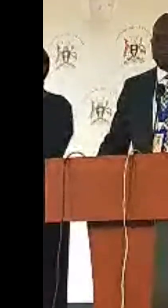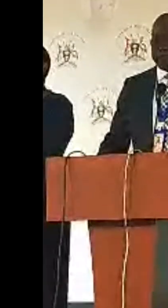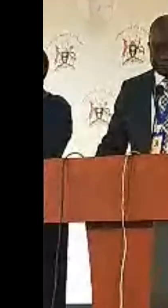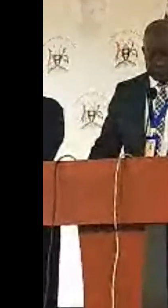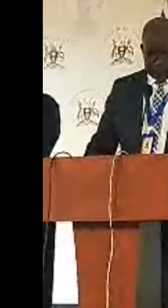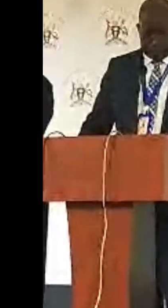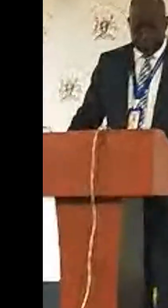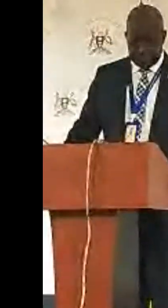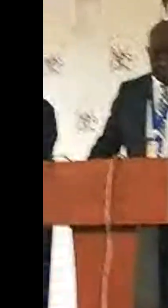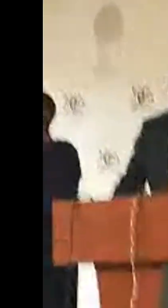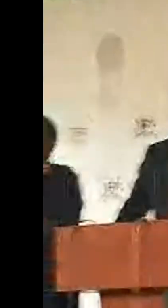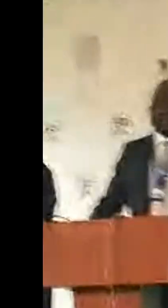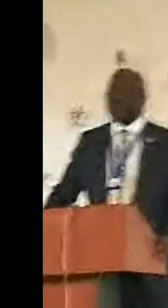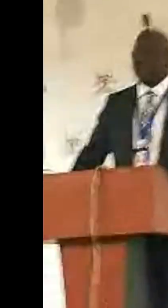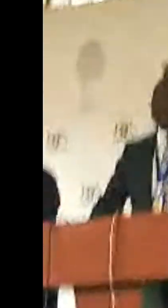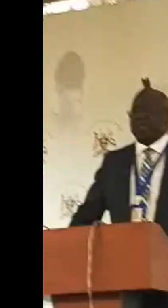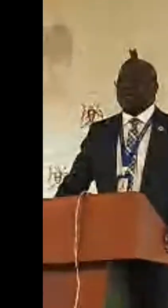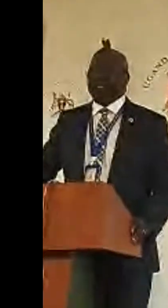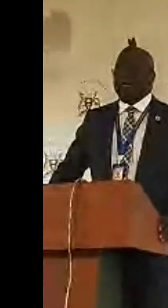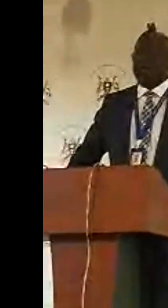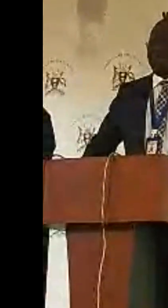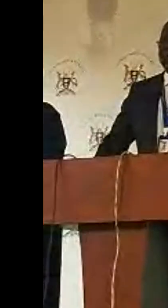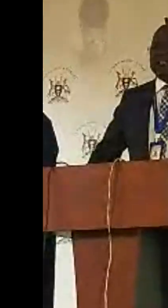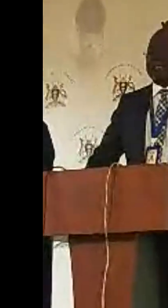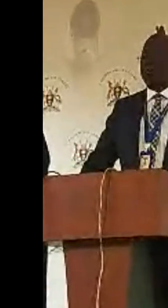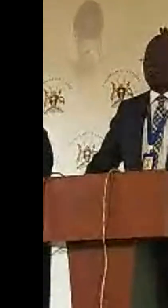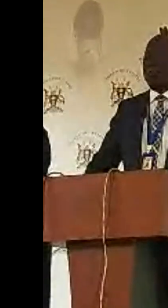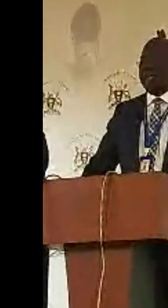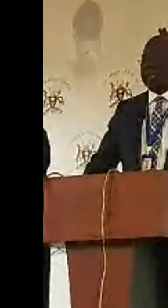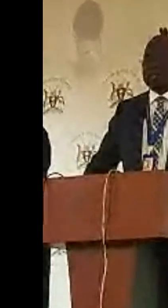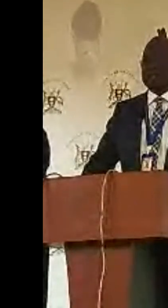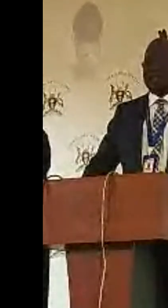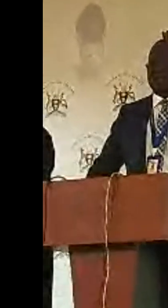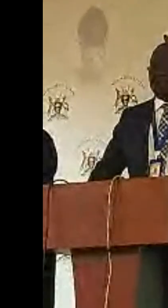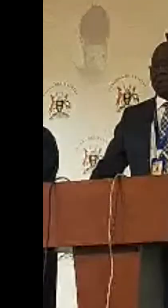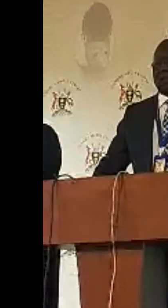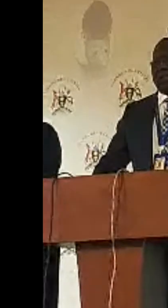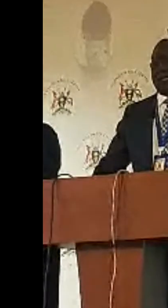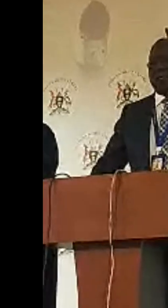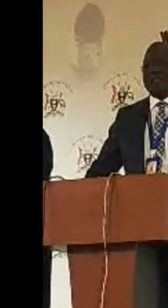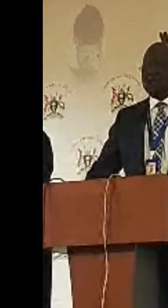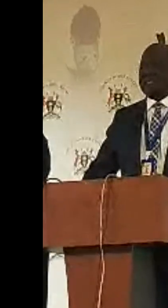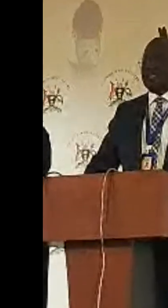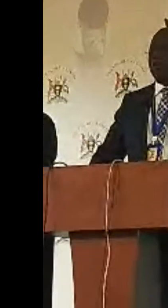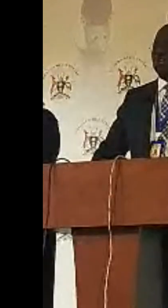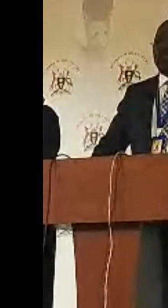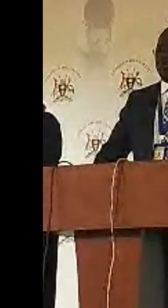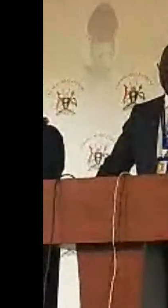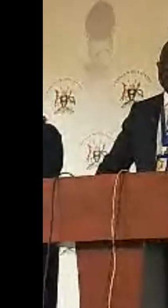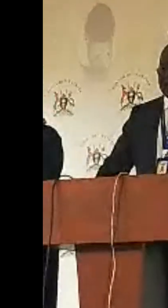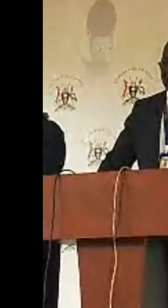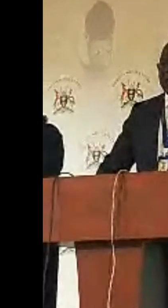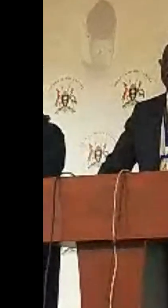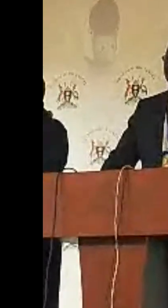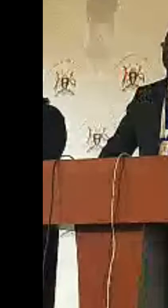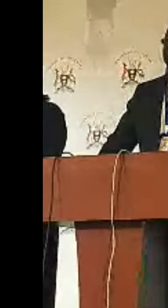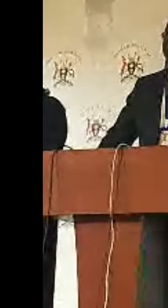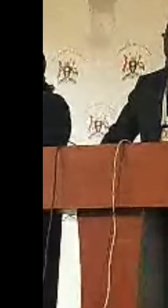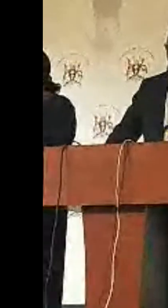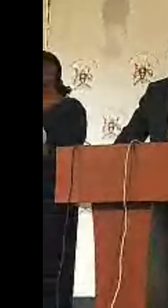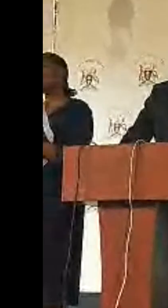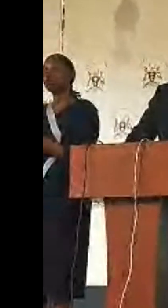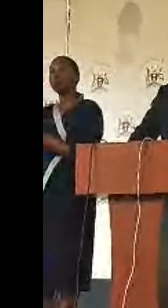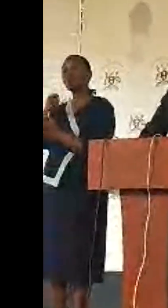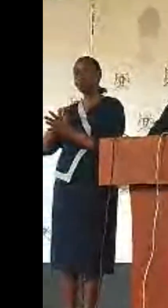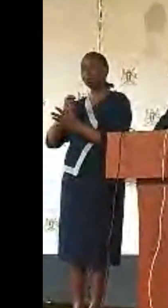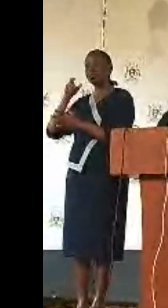Examinations Board fees. Because if there is a complaint and this matter goes to court and a person